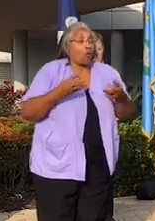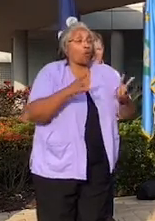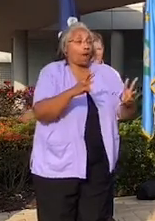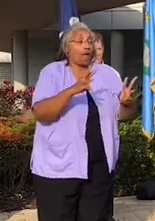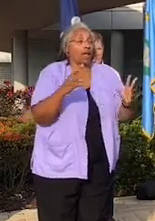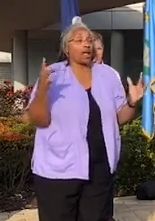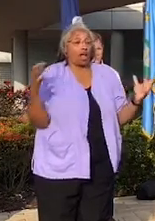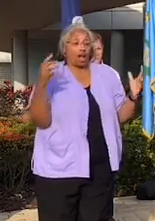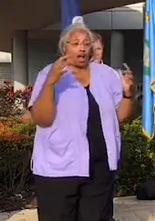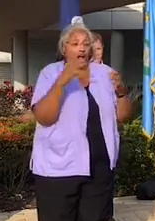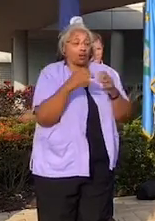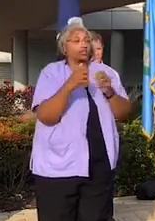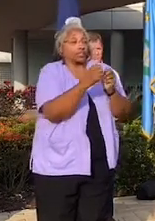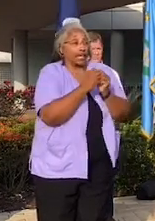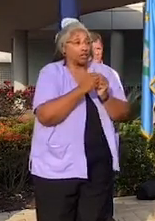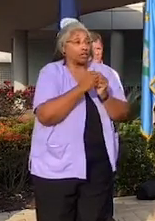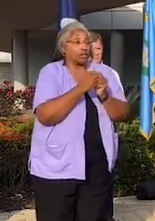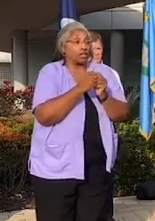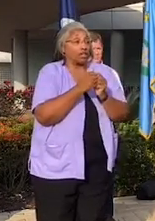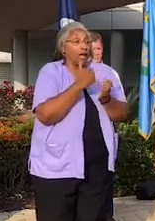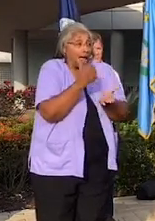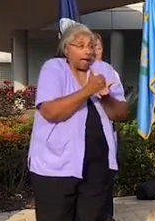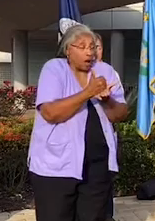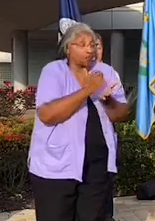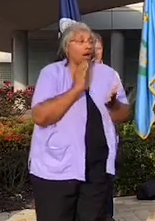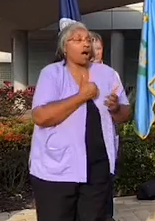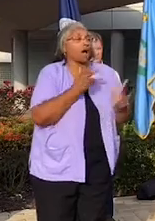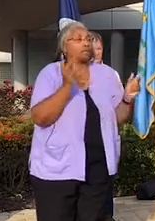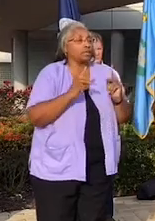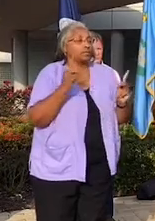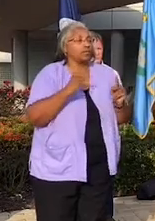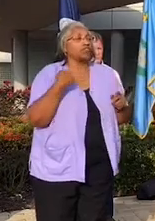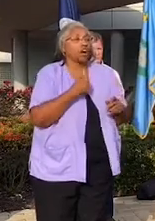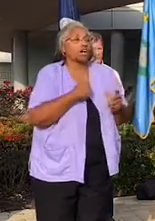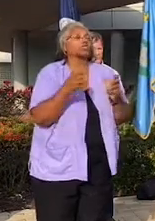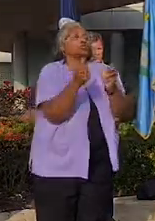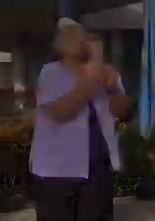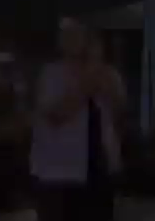together for our people is for us to collectively stay at home.